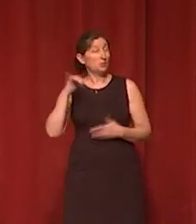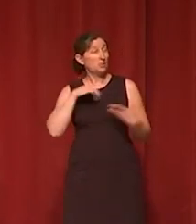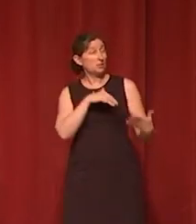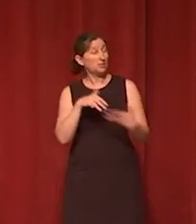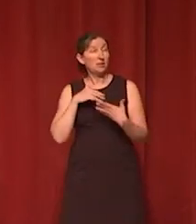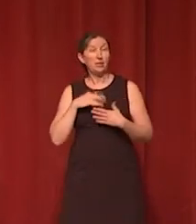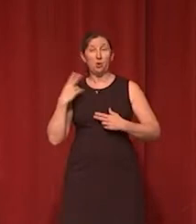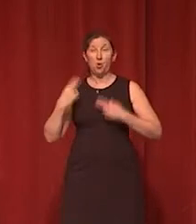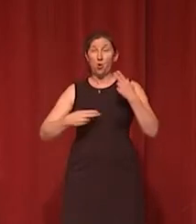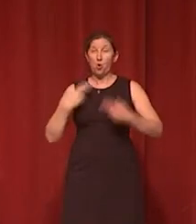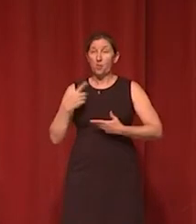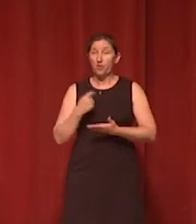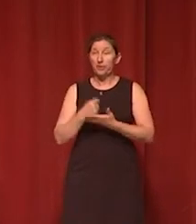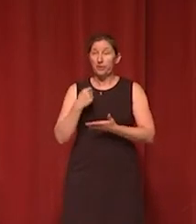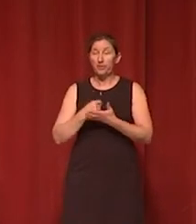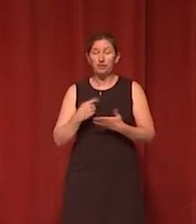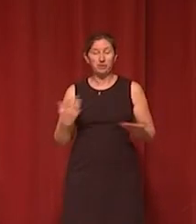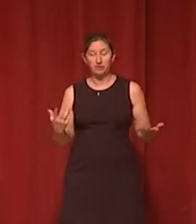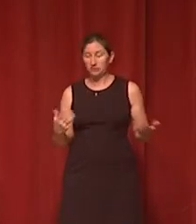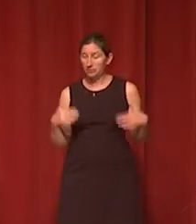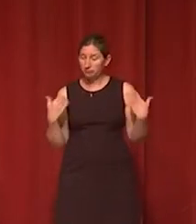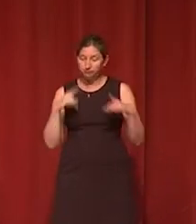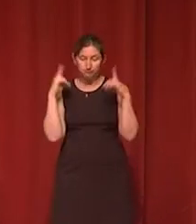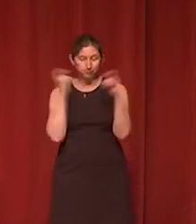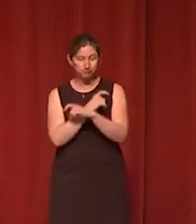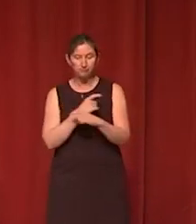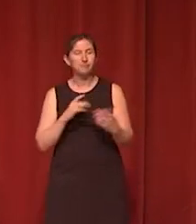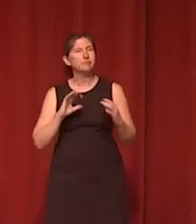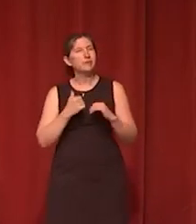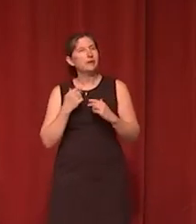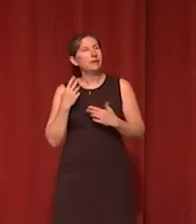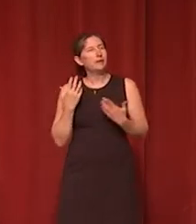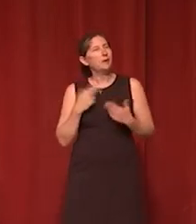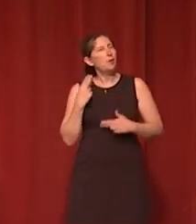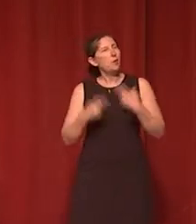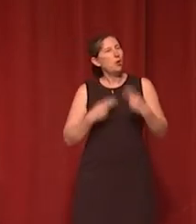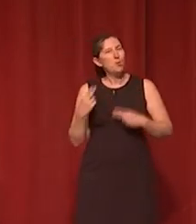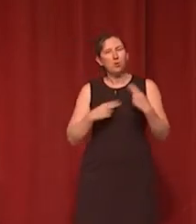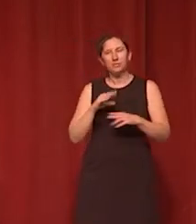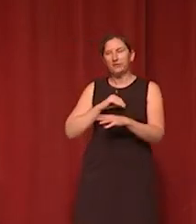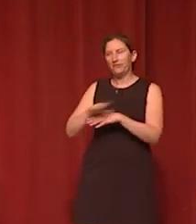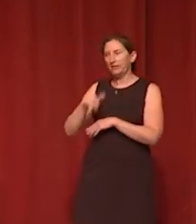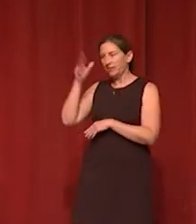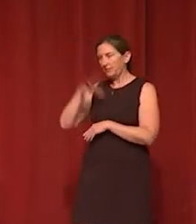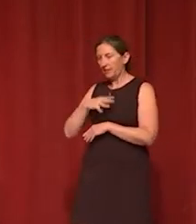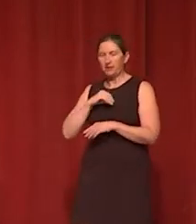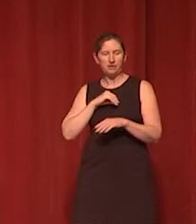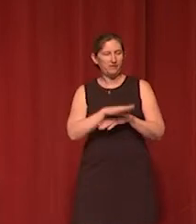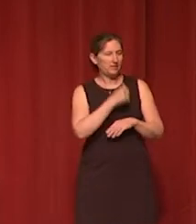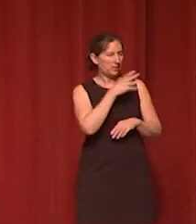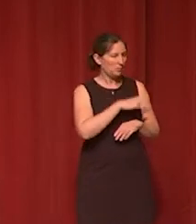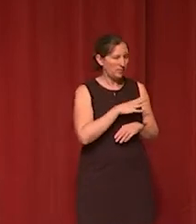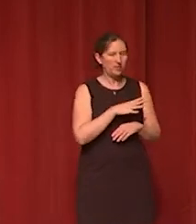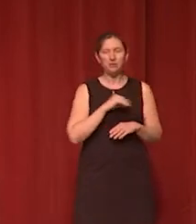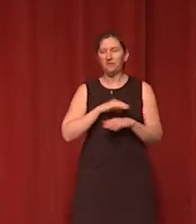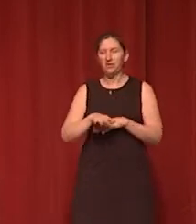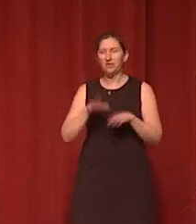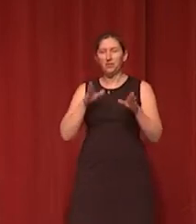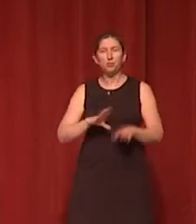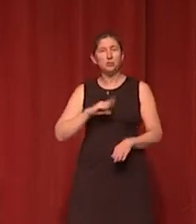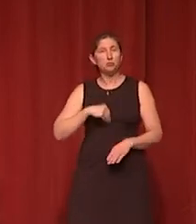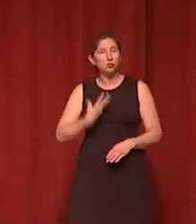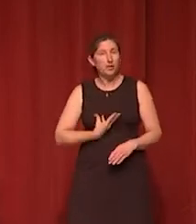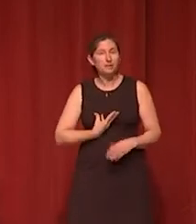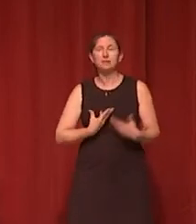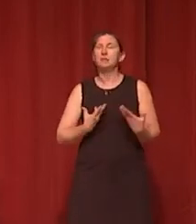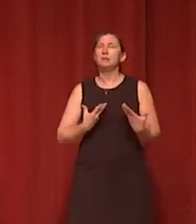not only how do these hormones work in different sexes, but people who are transgender. So there's still a lot of unknowns